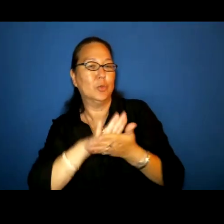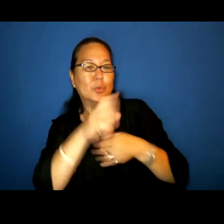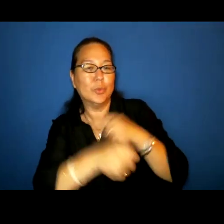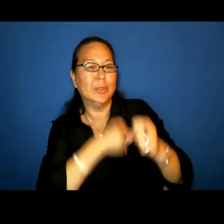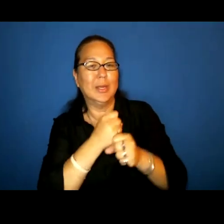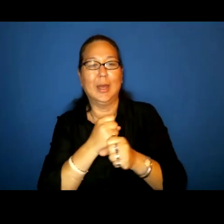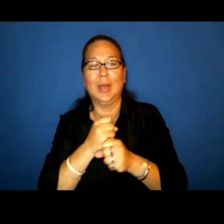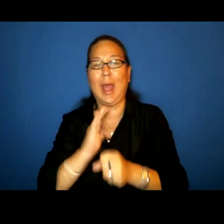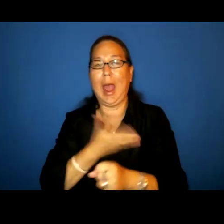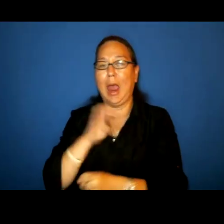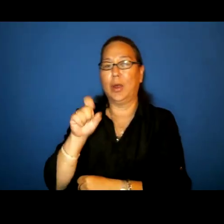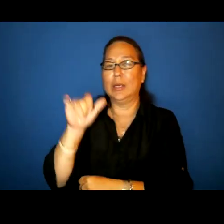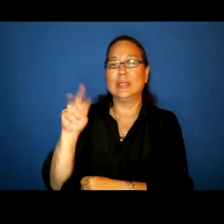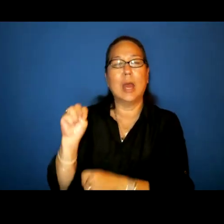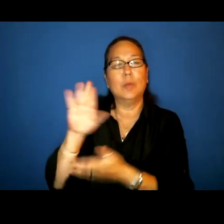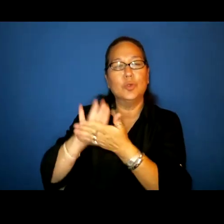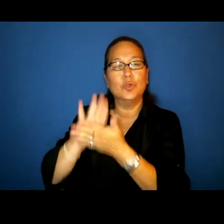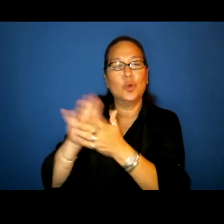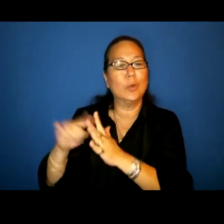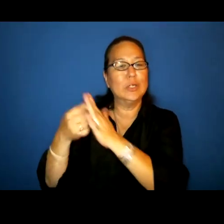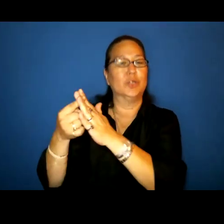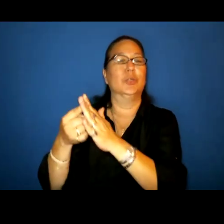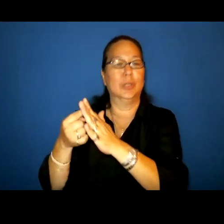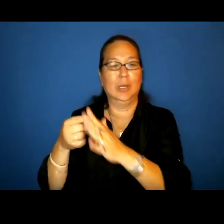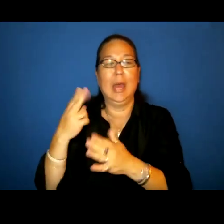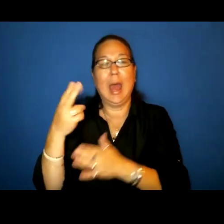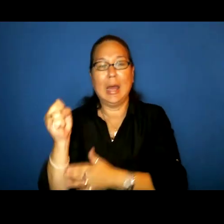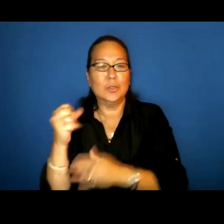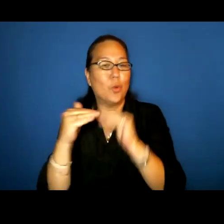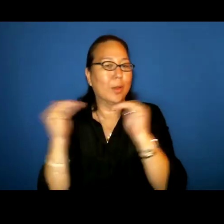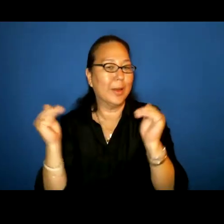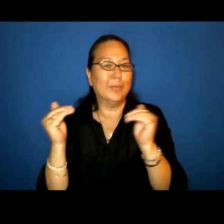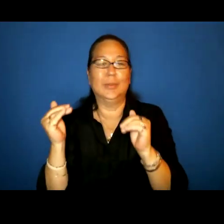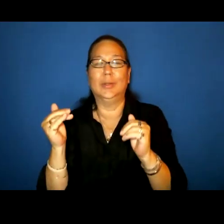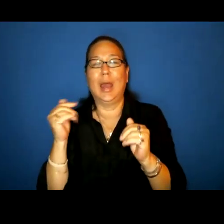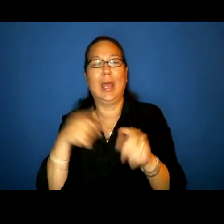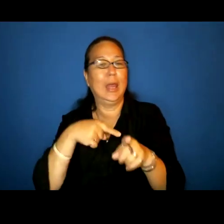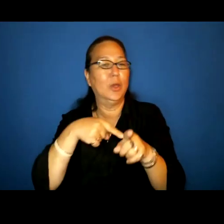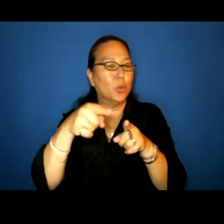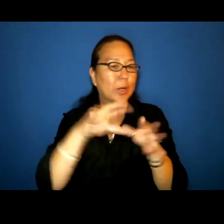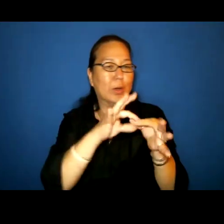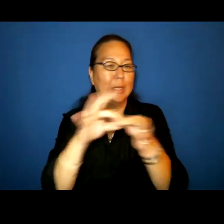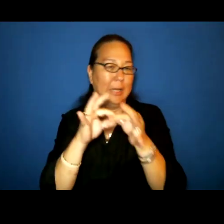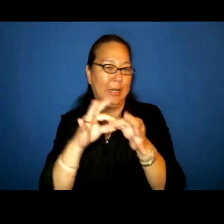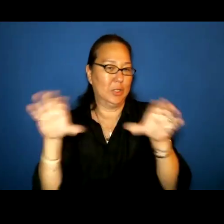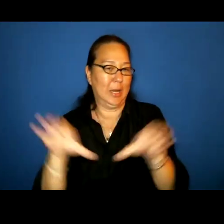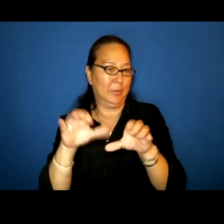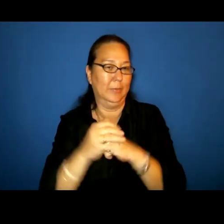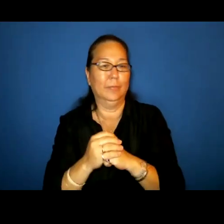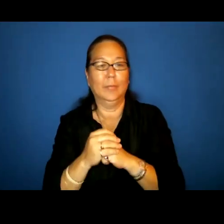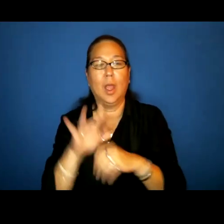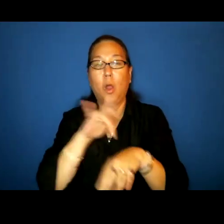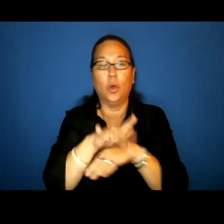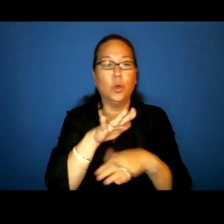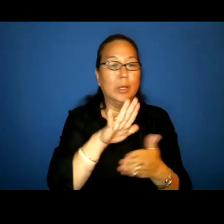activities, early college, and credit recovery. The Office of Family and Community Advancement will return to the